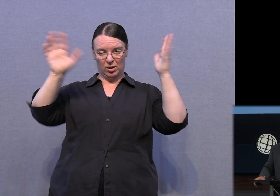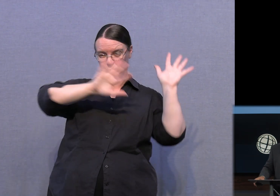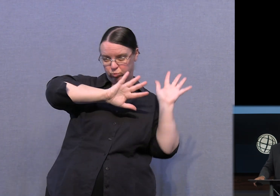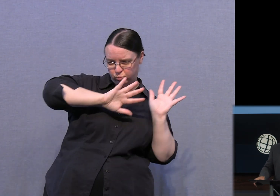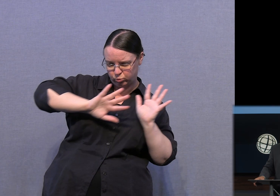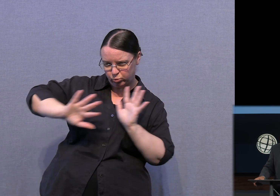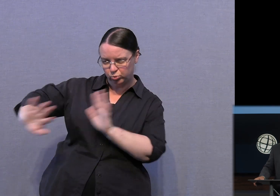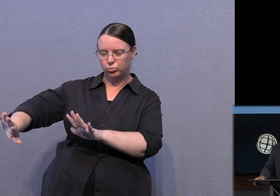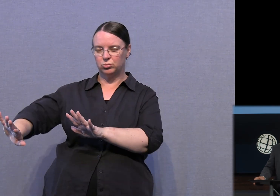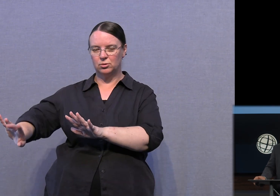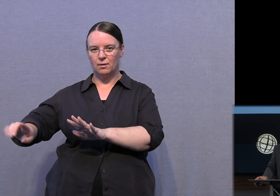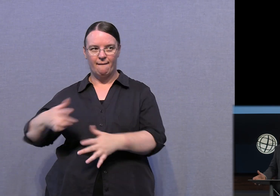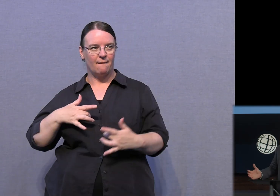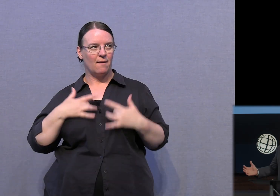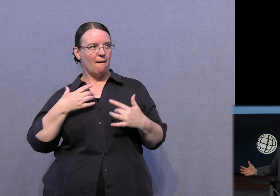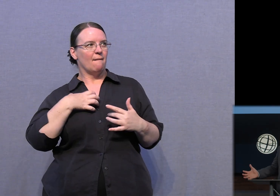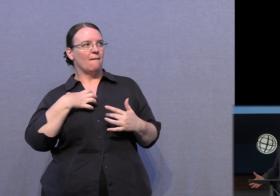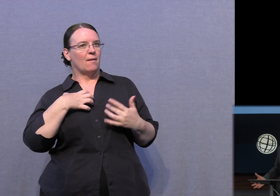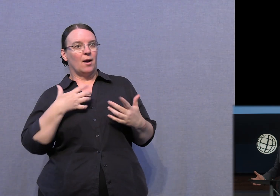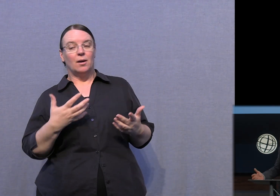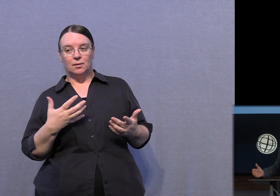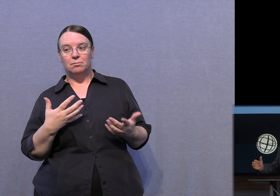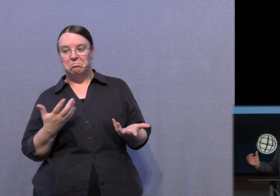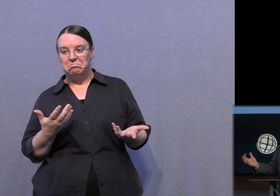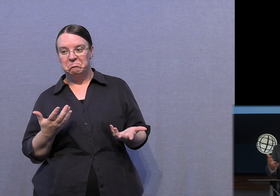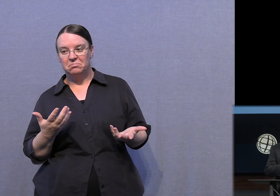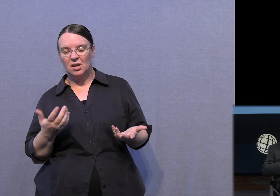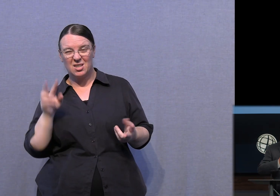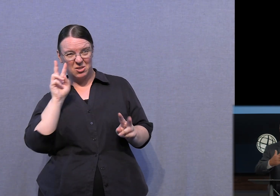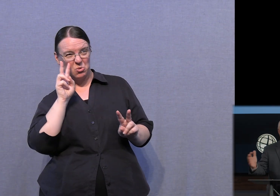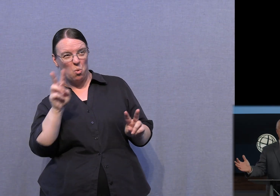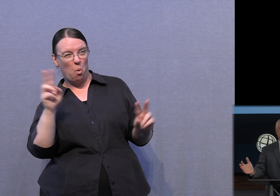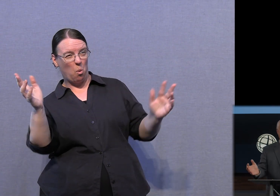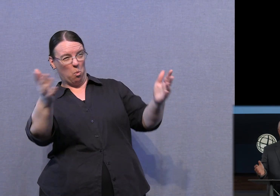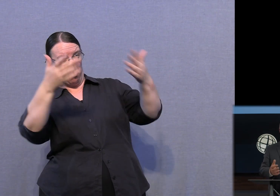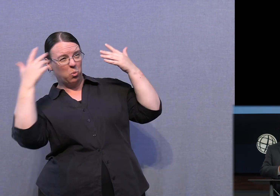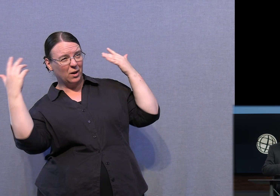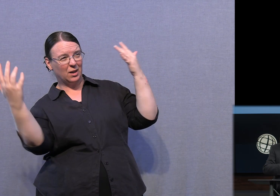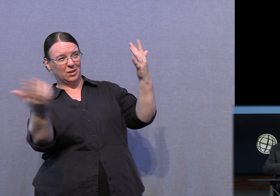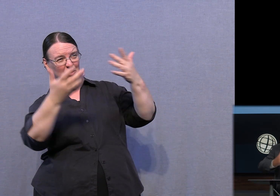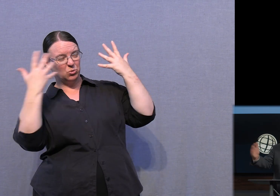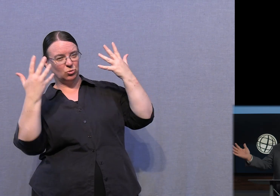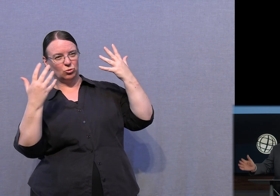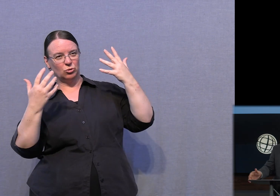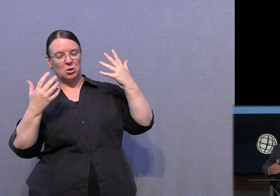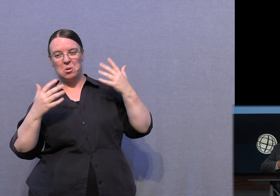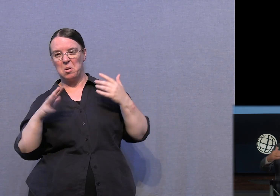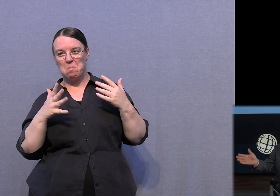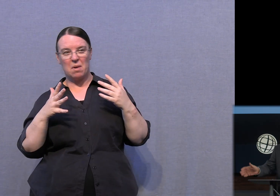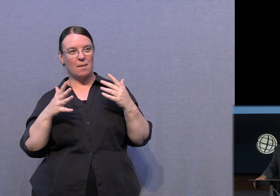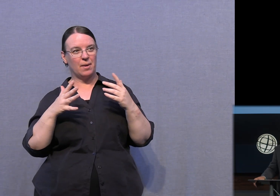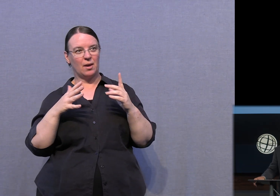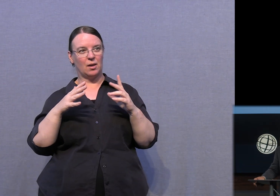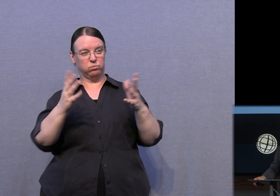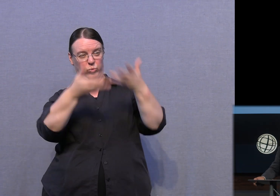how afraid Elijah must have been to stand on that slope and see the howling wind that was actually strong enough to possibly even blow